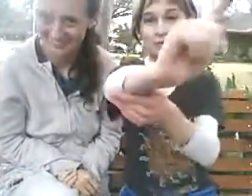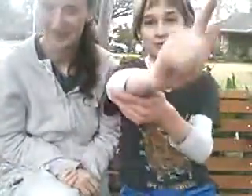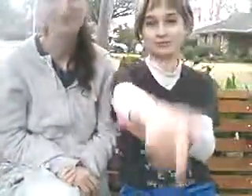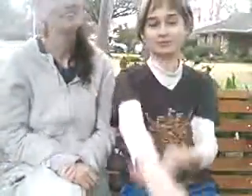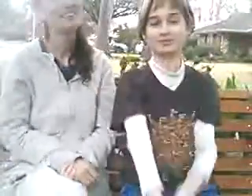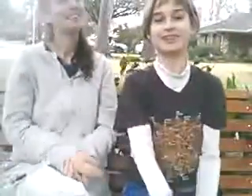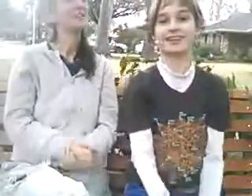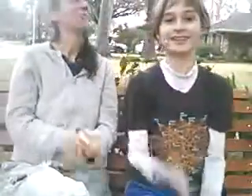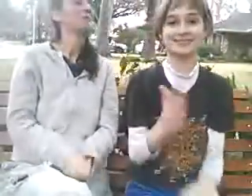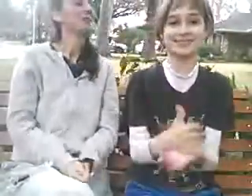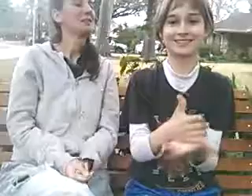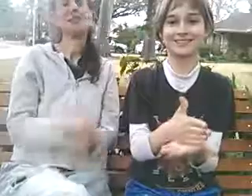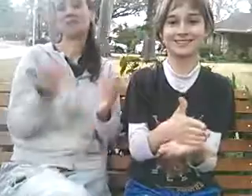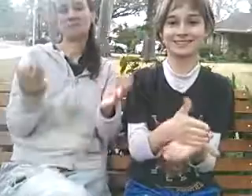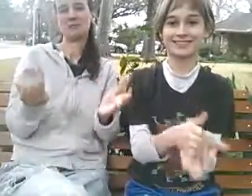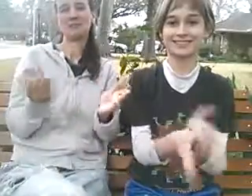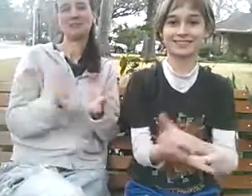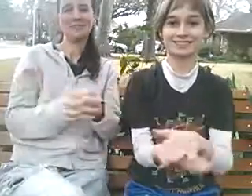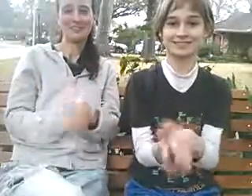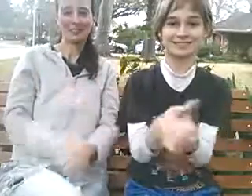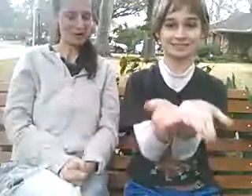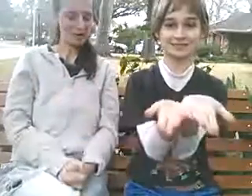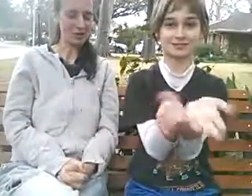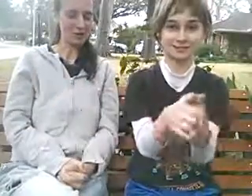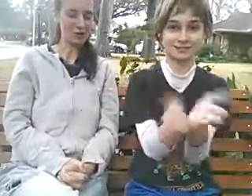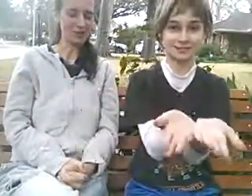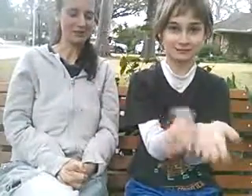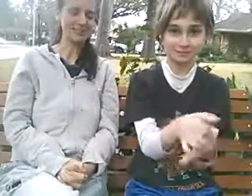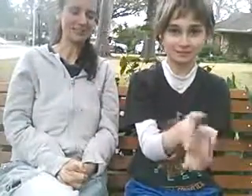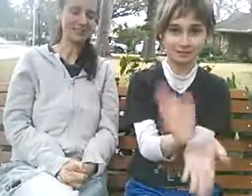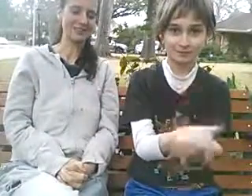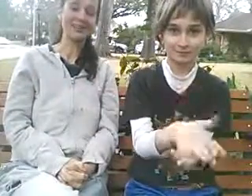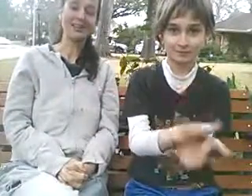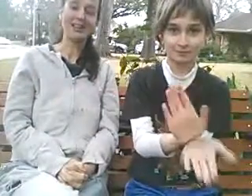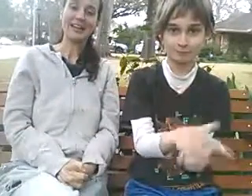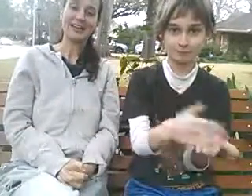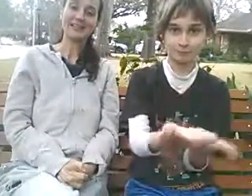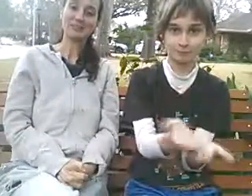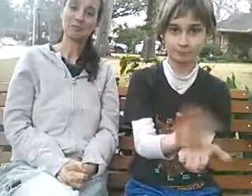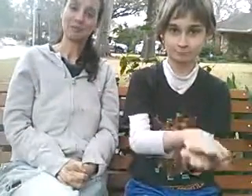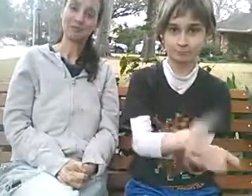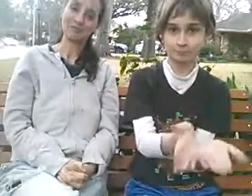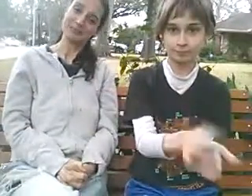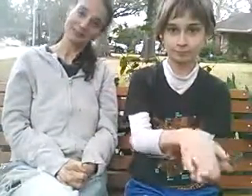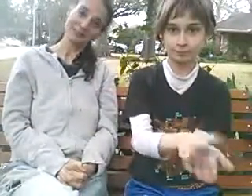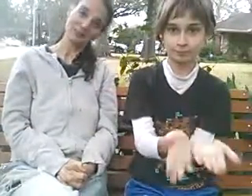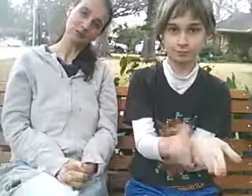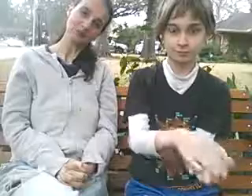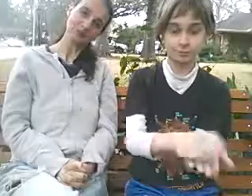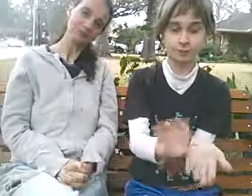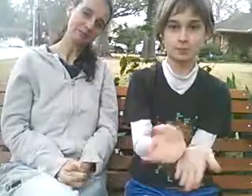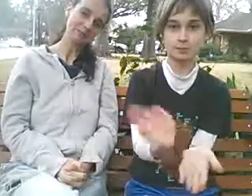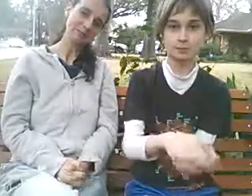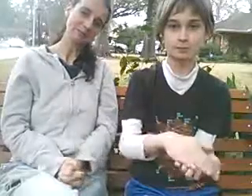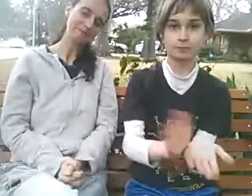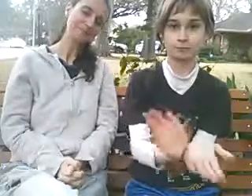time. But anyways, we'll talk about more of these later, and we hope to see you soon. So make sure you subscribe